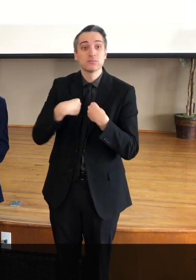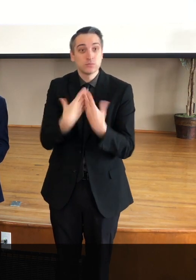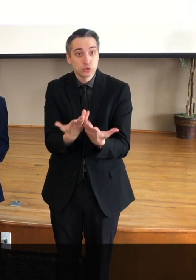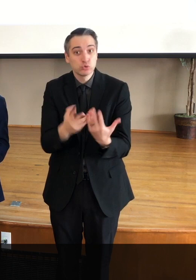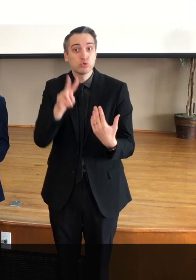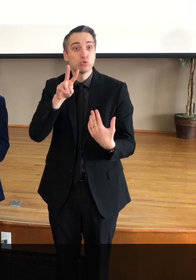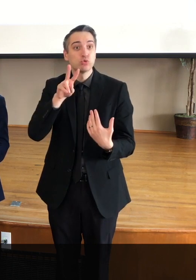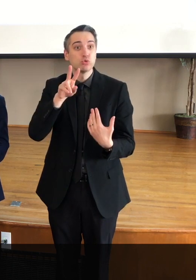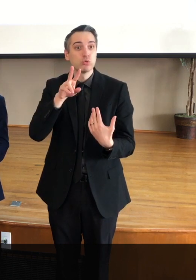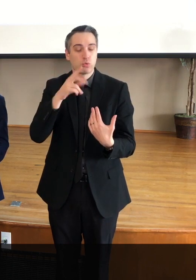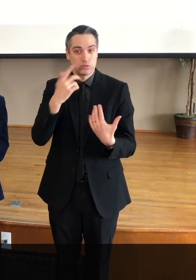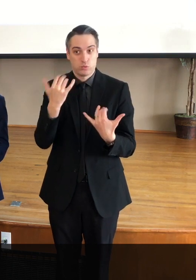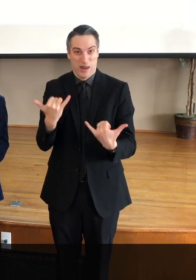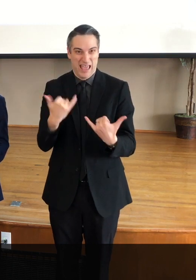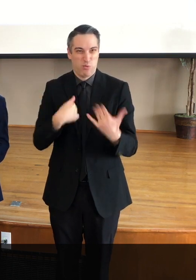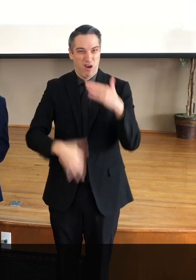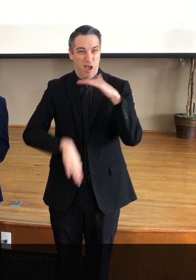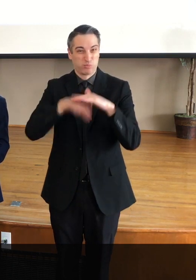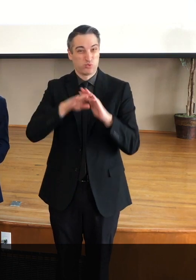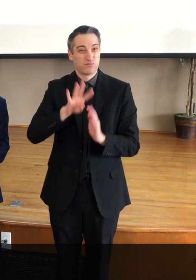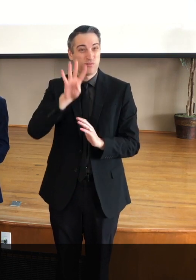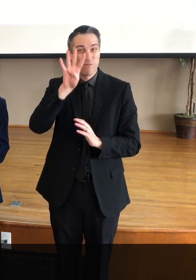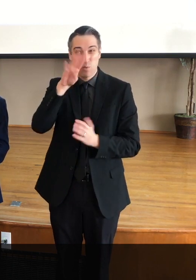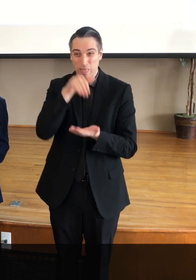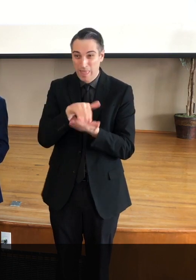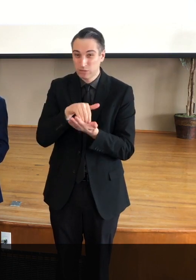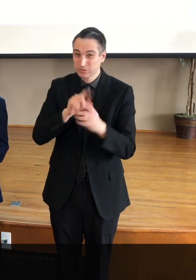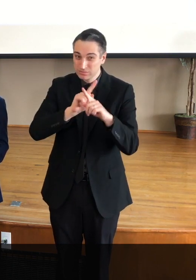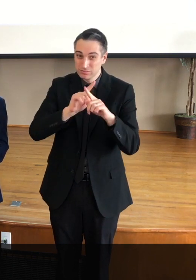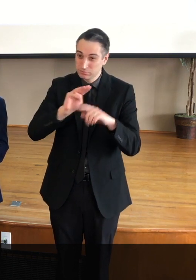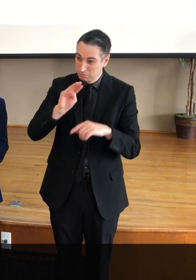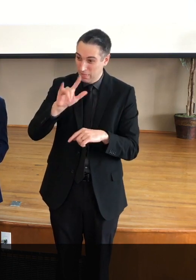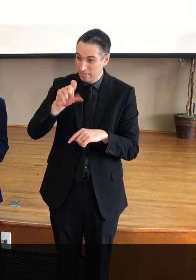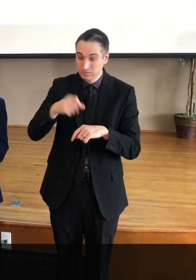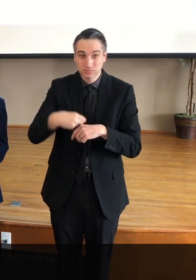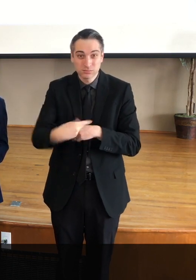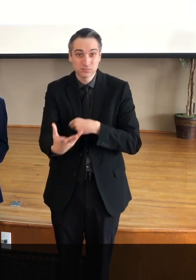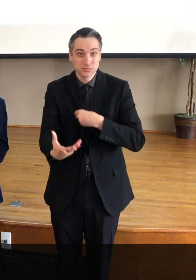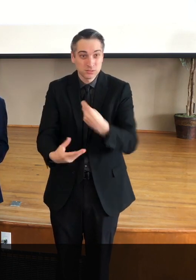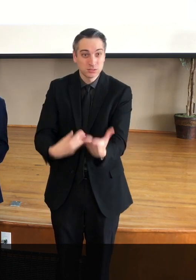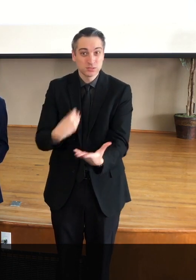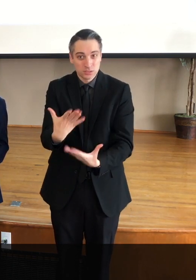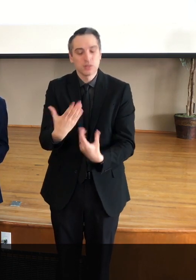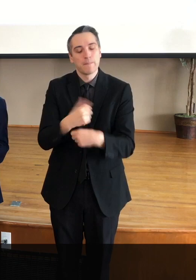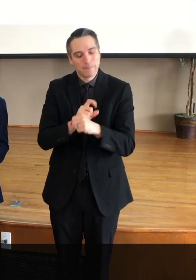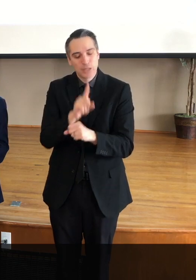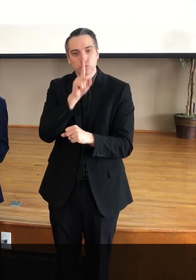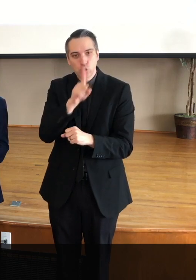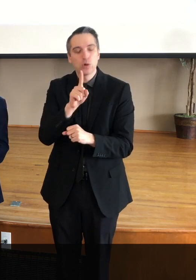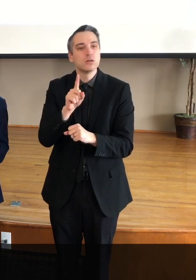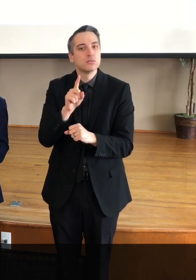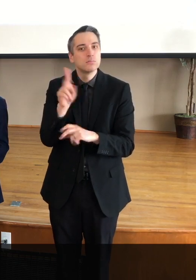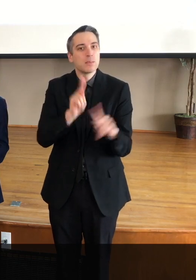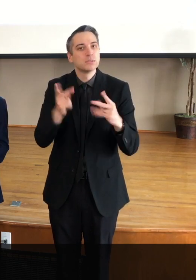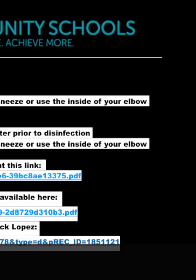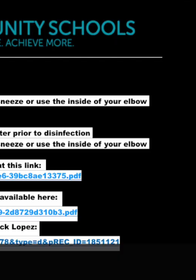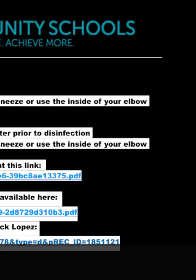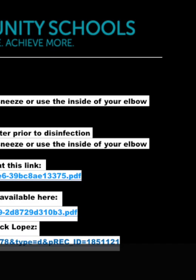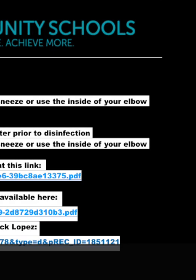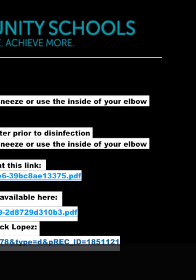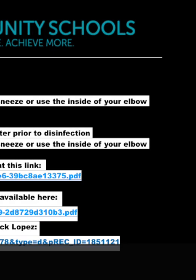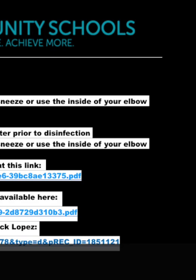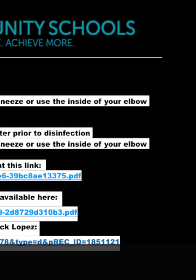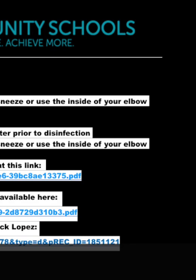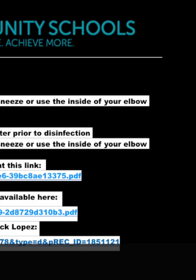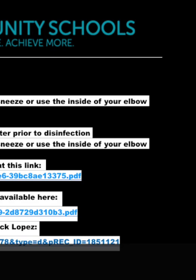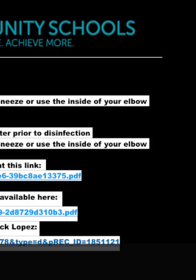we're upwards of 4,000 meals that we've served to families and community members in the city of Flint for purposes of making sure that nutritional health is dealt with.